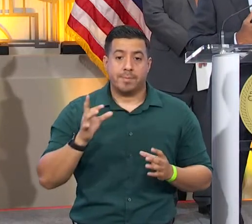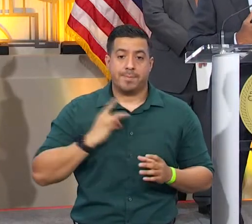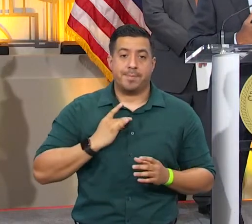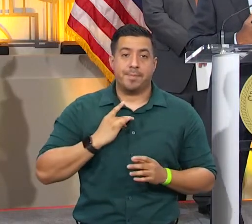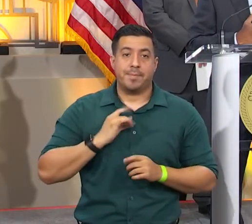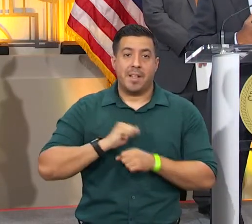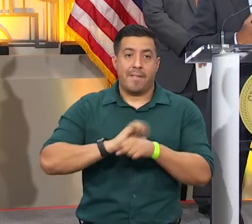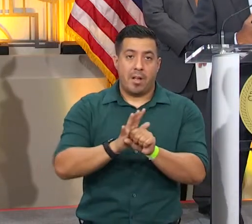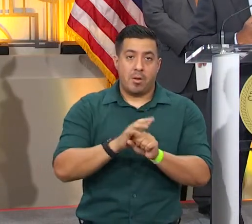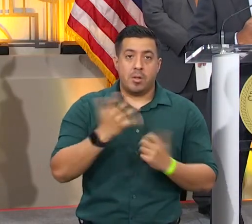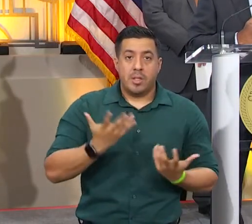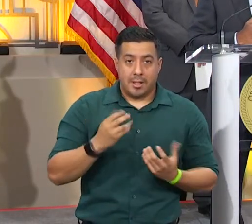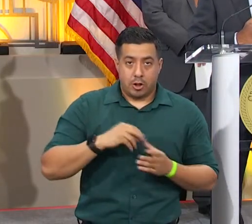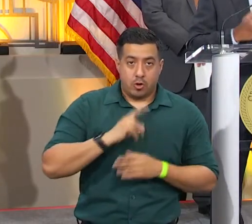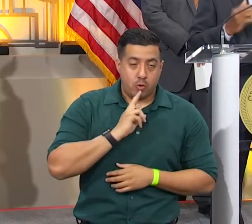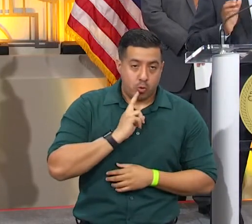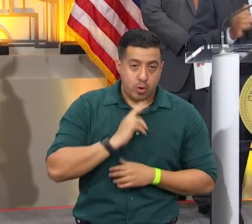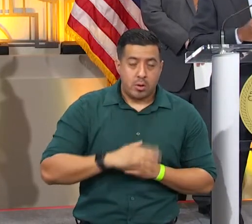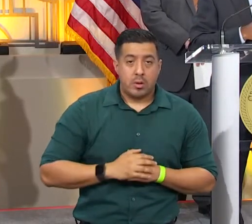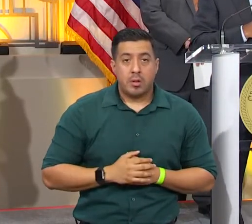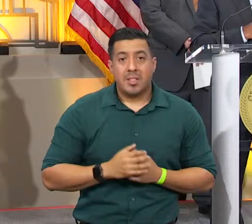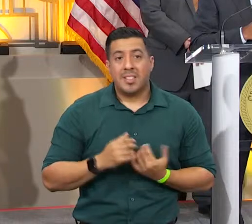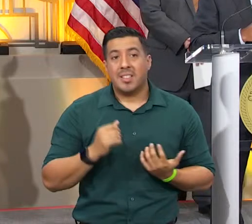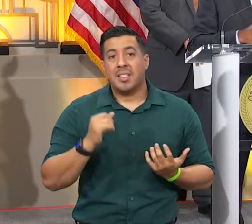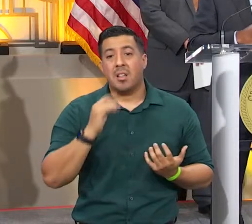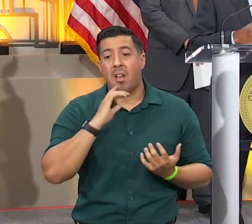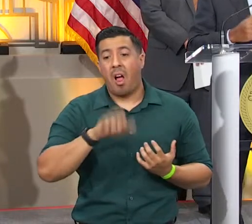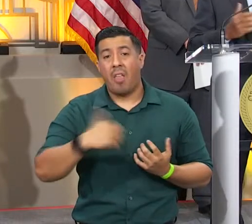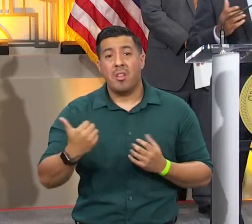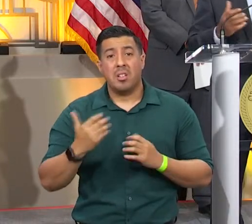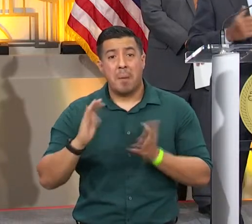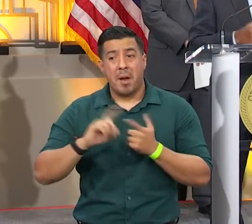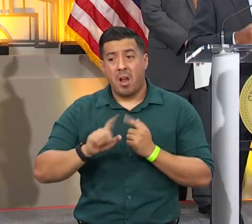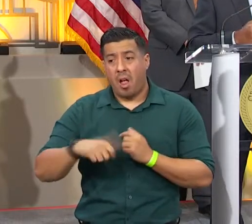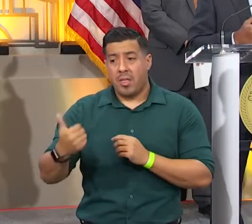virus in the city of Houston, which when you look at the other numbers,